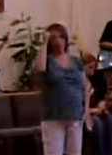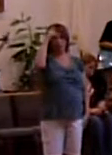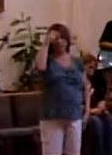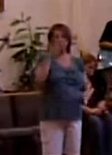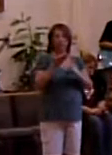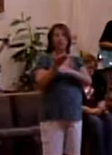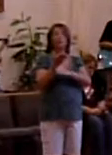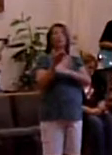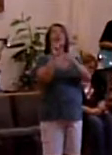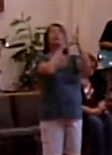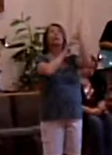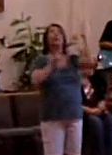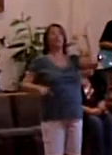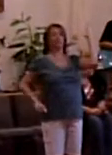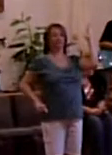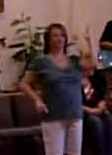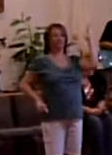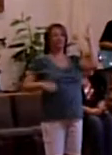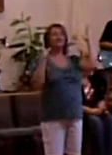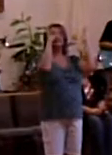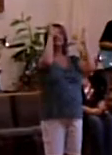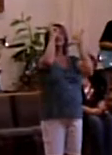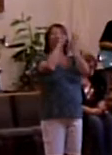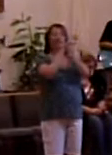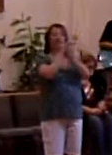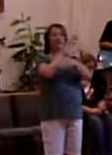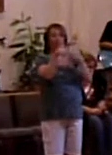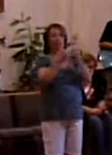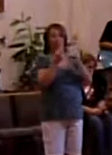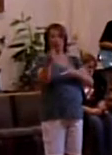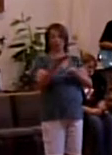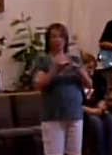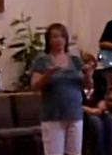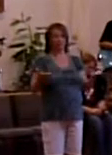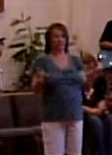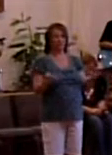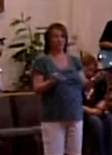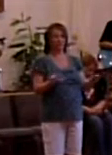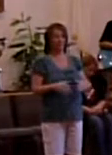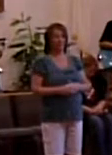Lord. Seek it in all that you do. Lord, we just